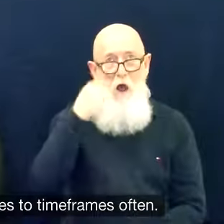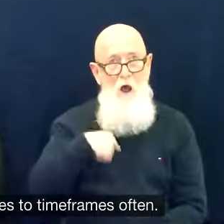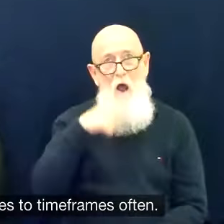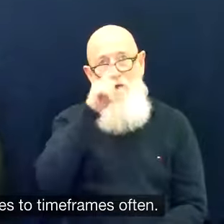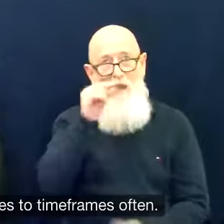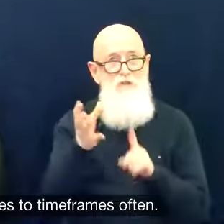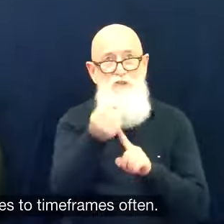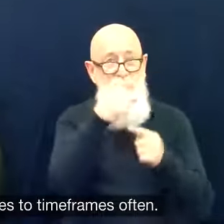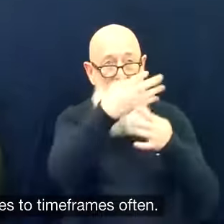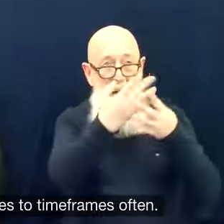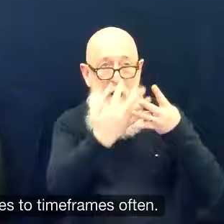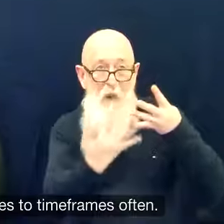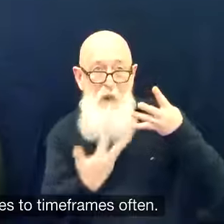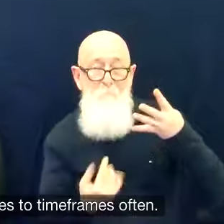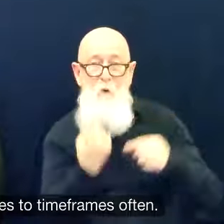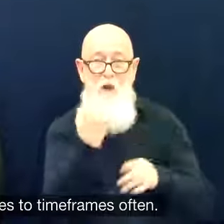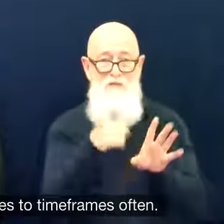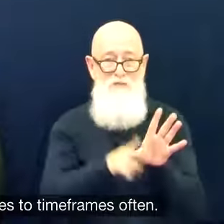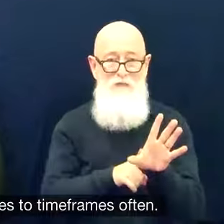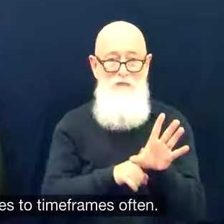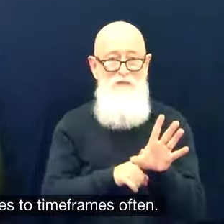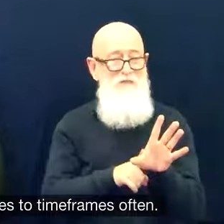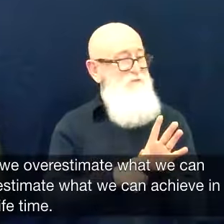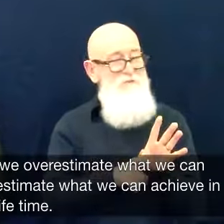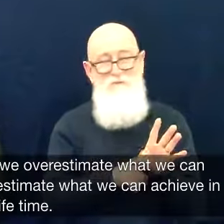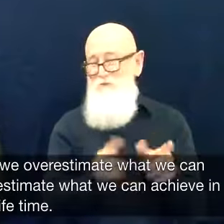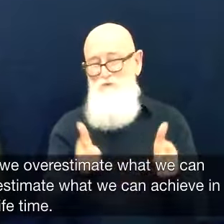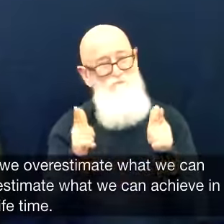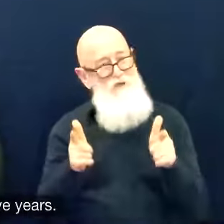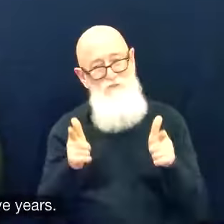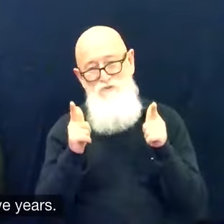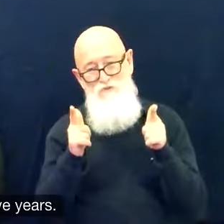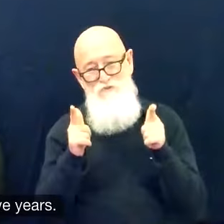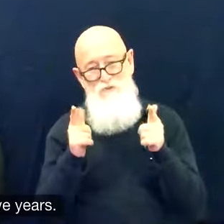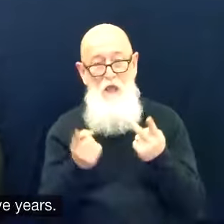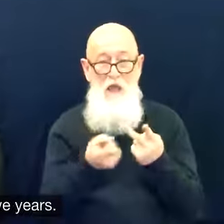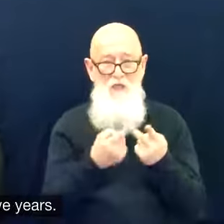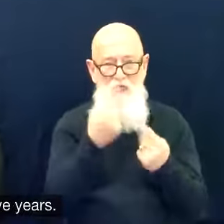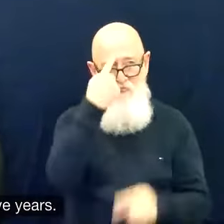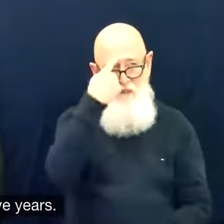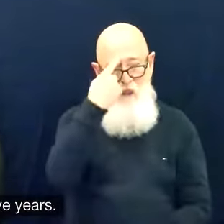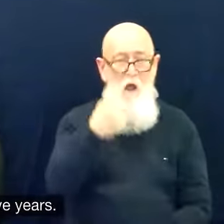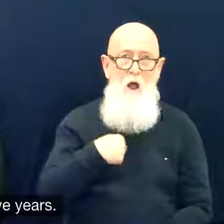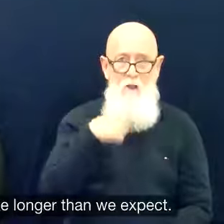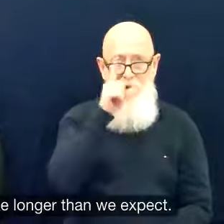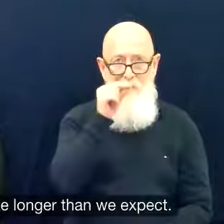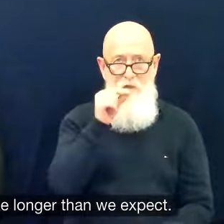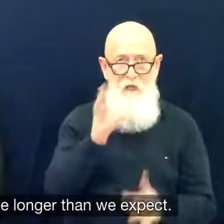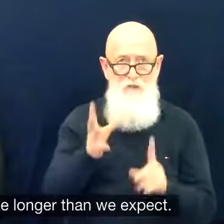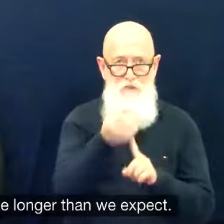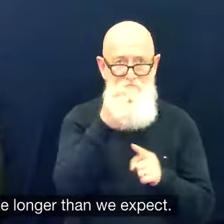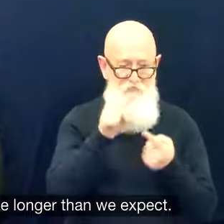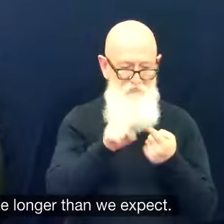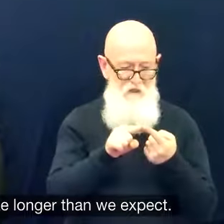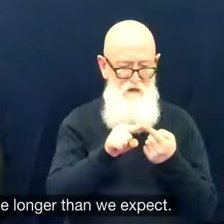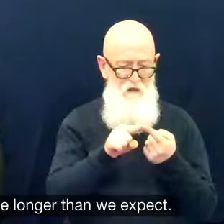we can achieve in our lifetime or 5 years. Sometimes things take longer than we expect. So that would be something to talk through with